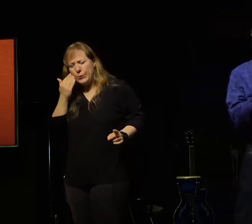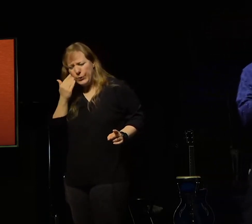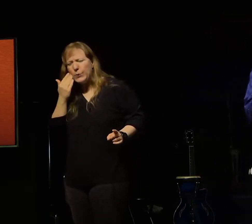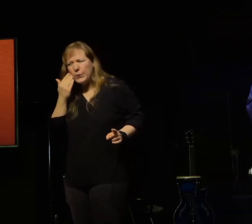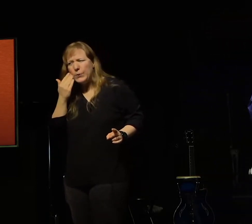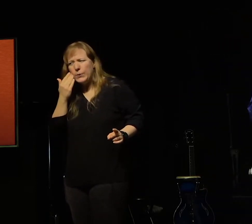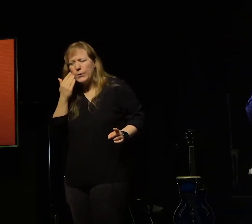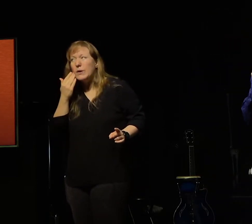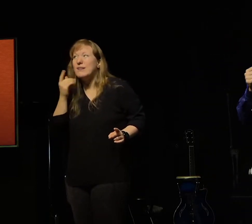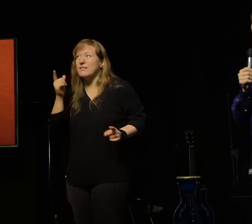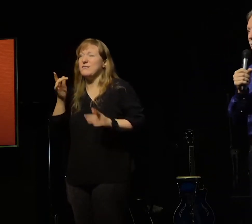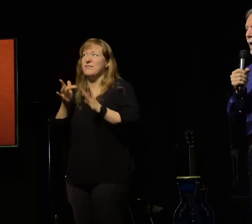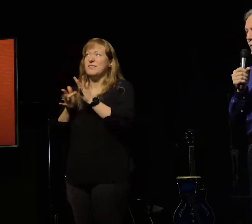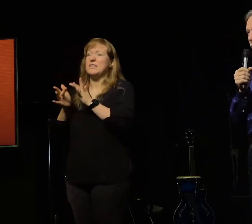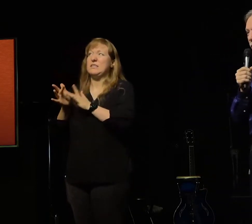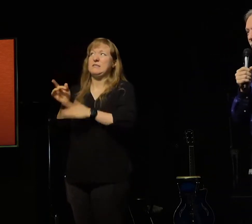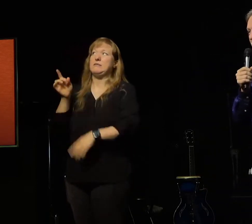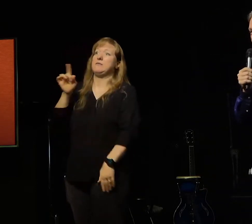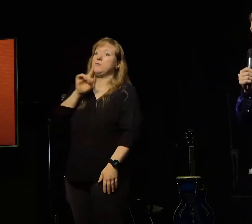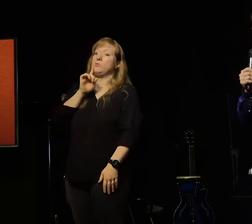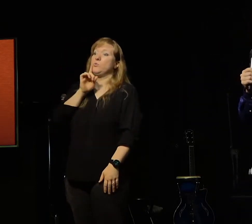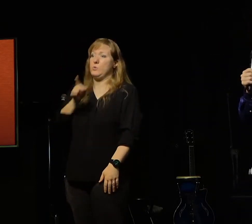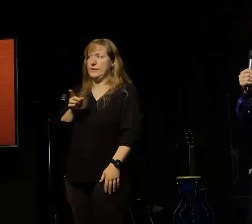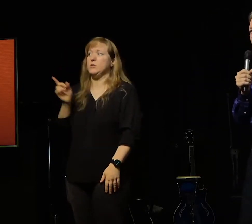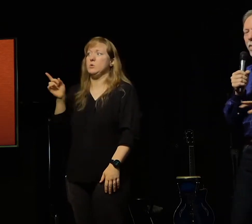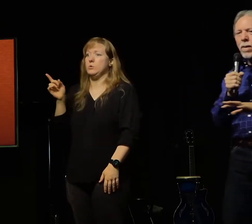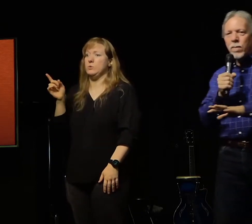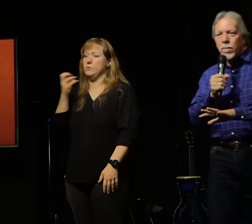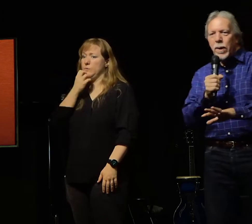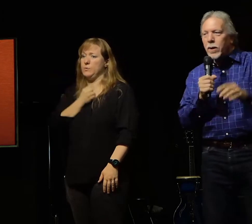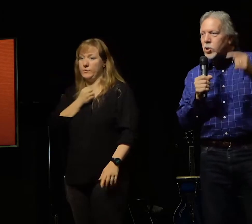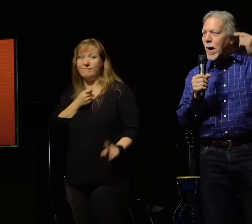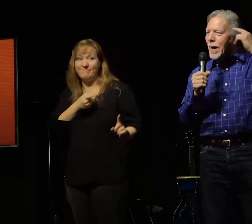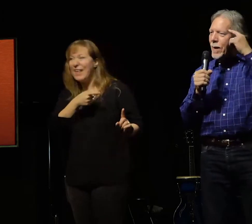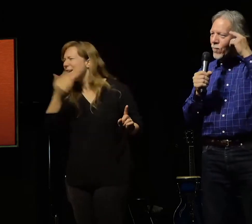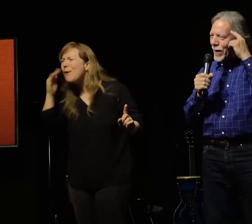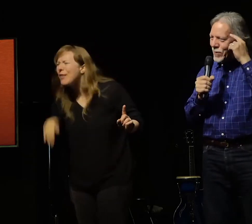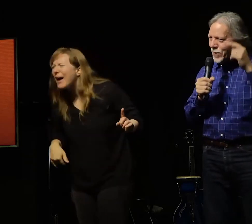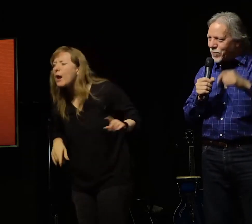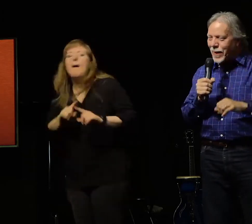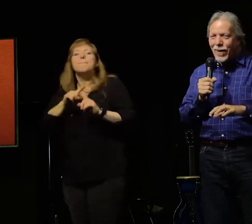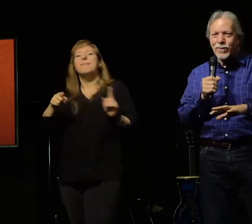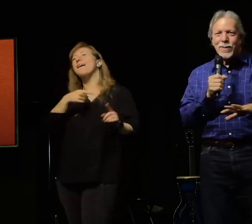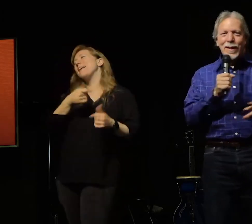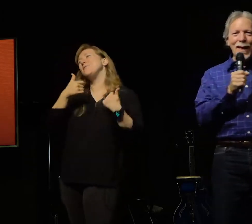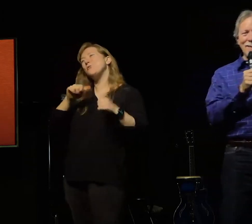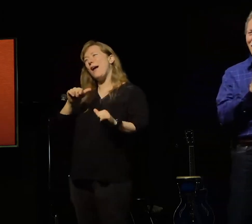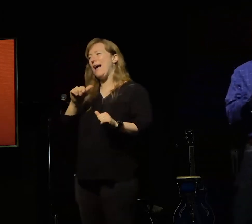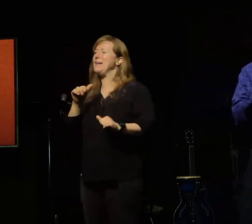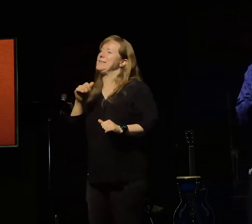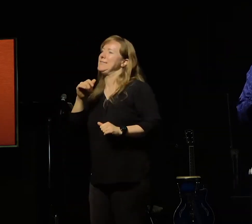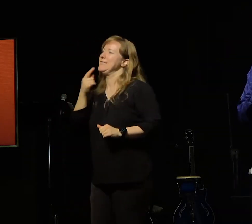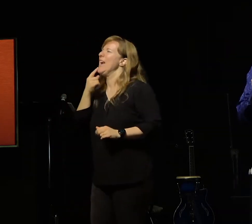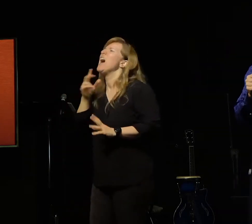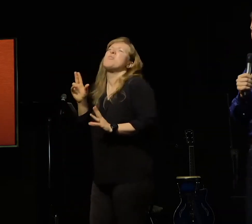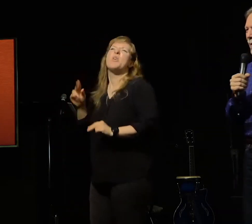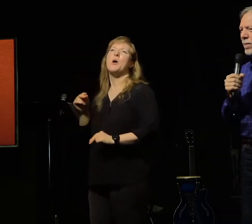that this Jesus is the real deal. But they're trying to convince themselves that it's not